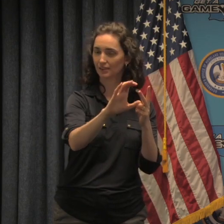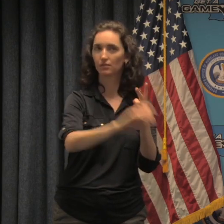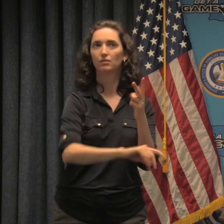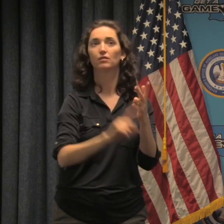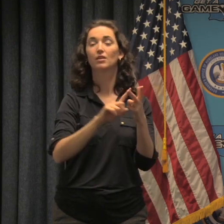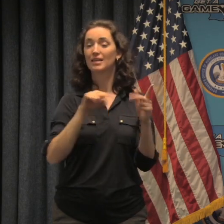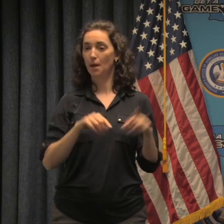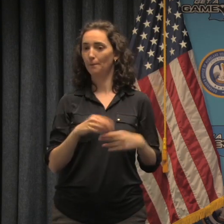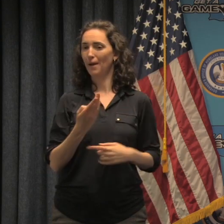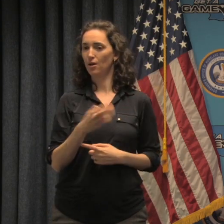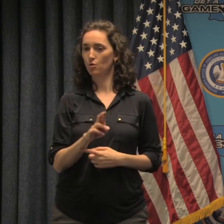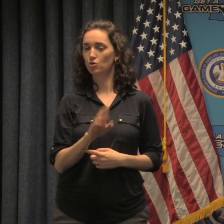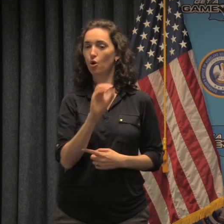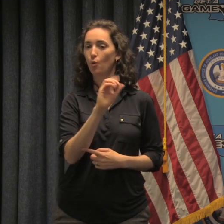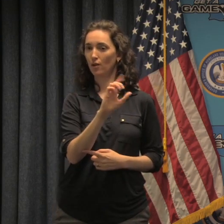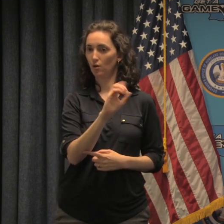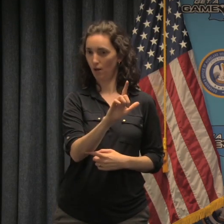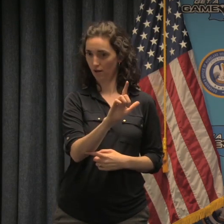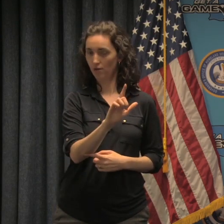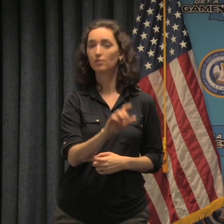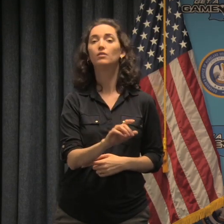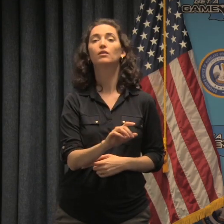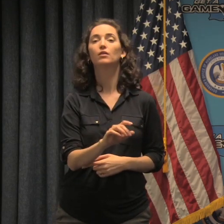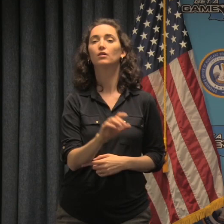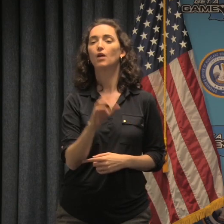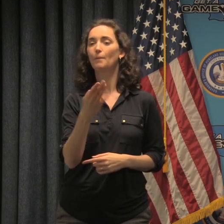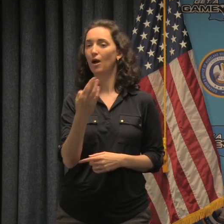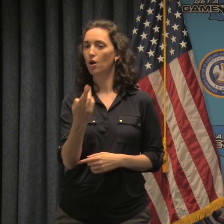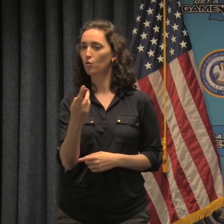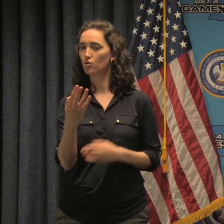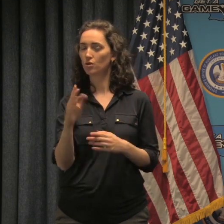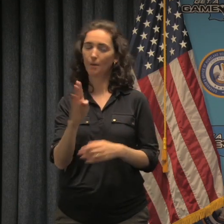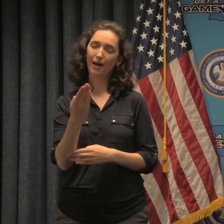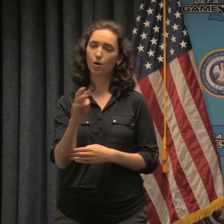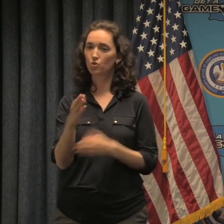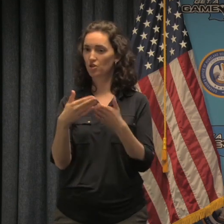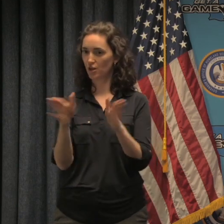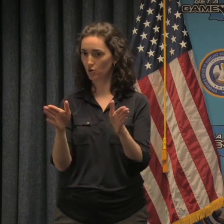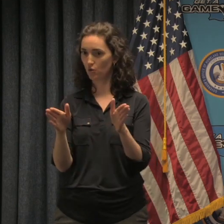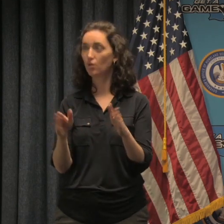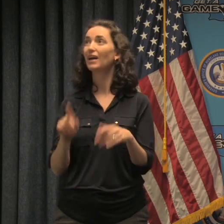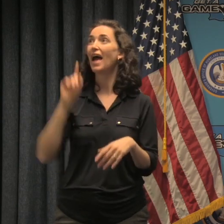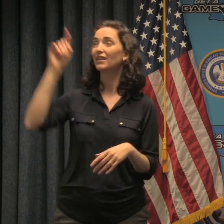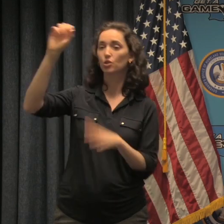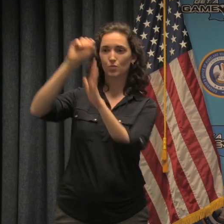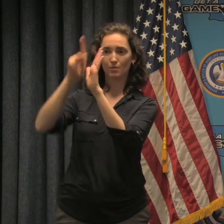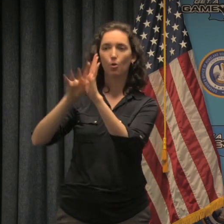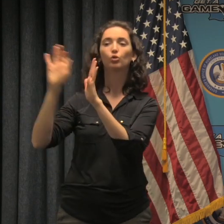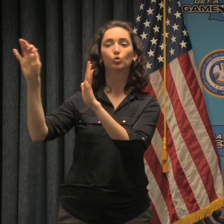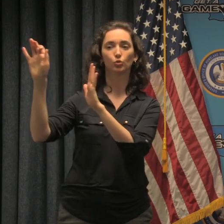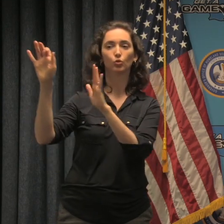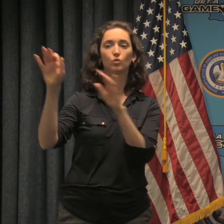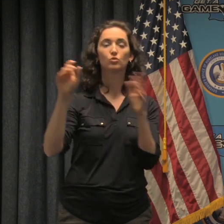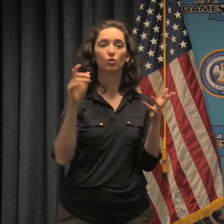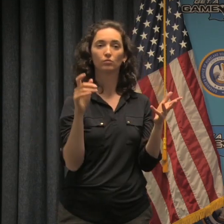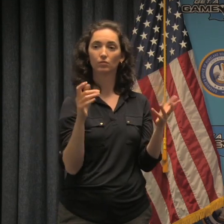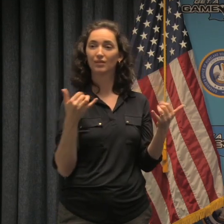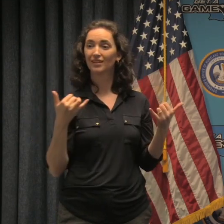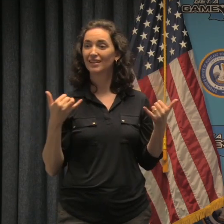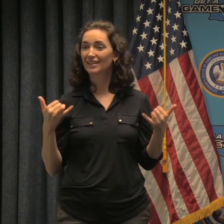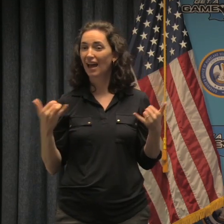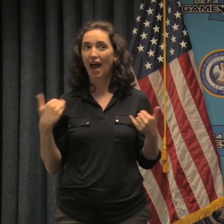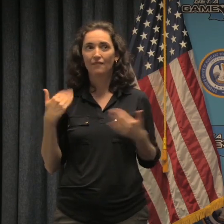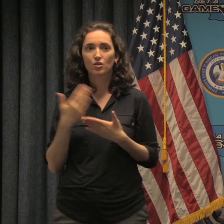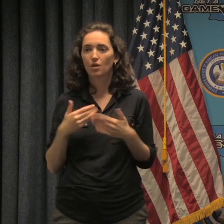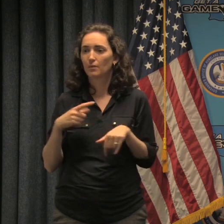Baton Rouge with Our Lady of the Lake in Baton Rouge General, up in Shreveport. So we've been taking advantage of the time that we've